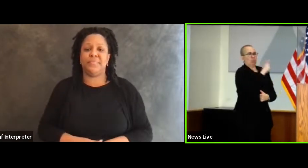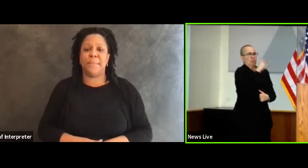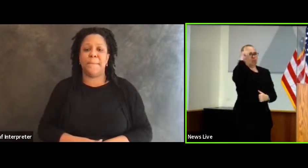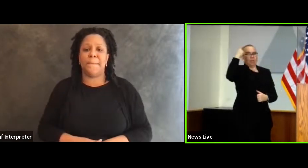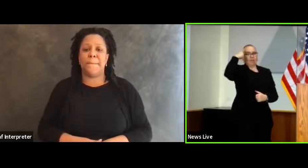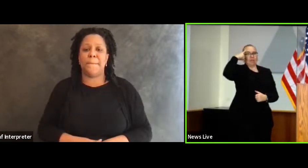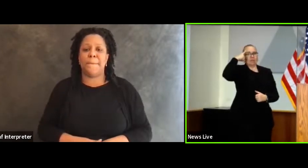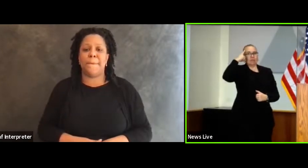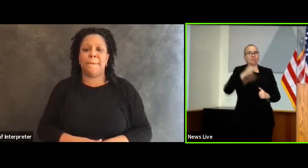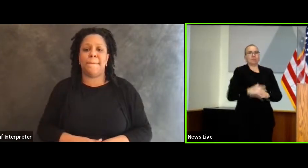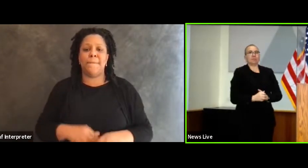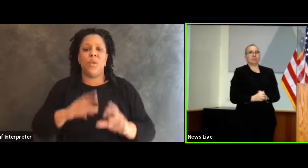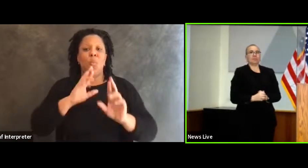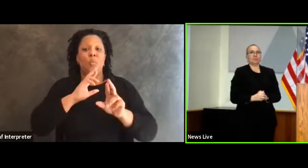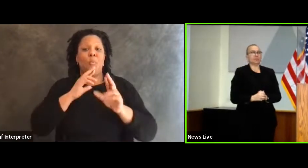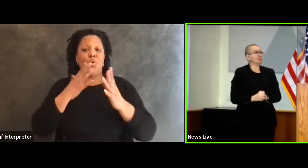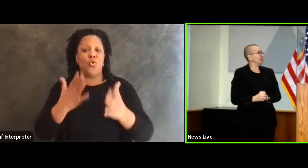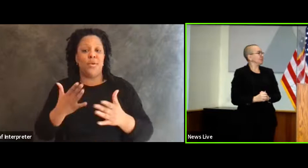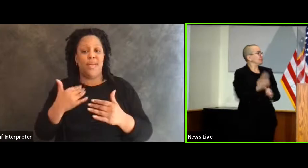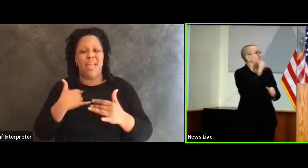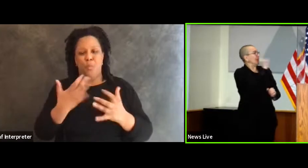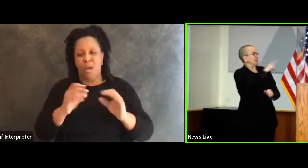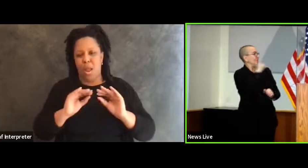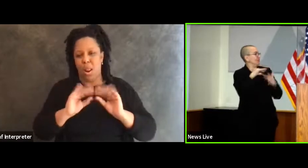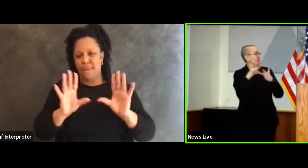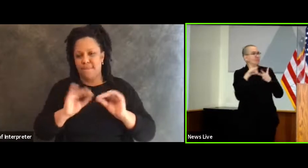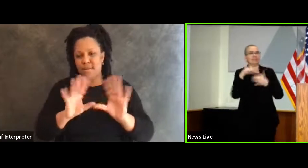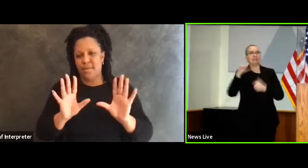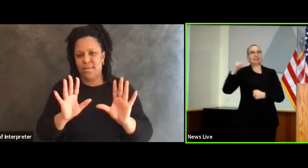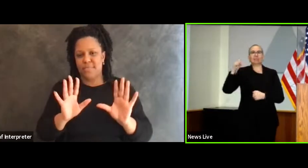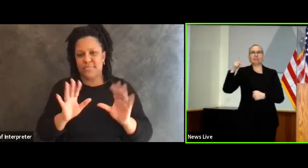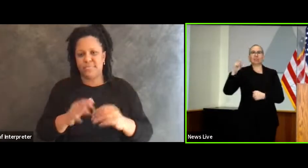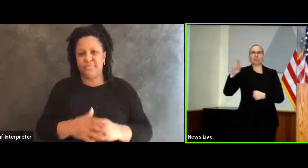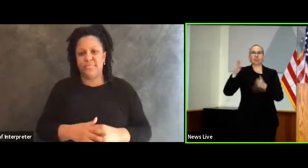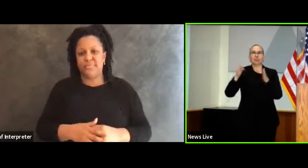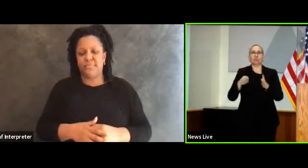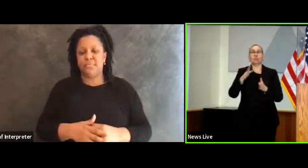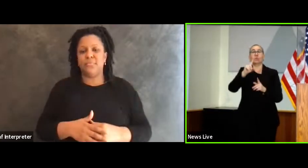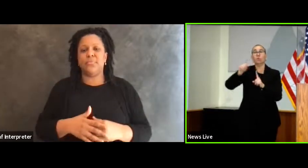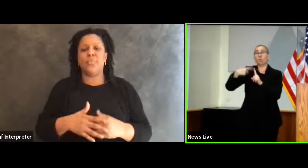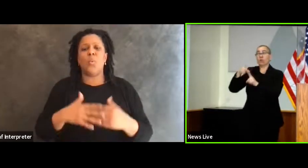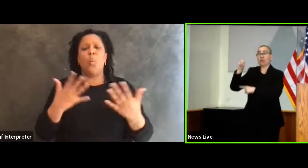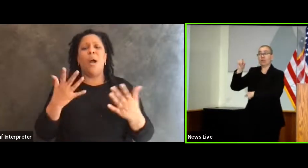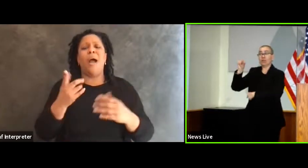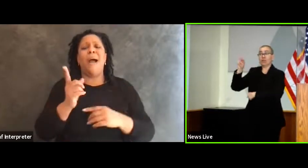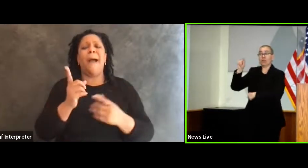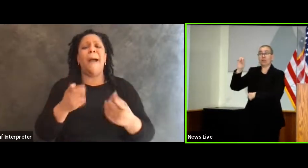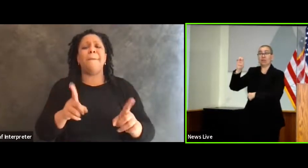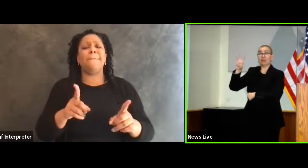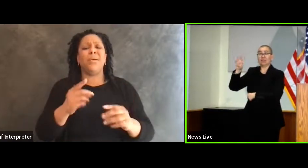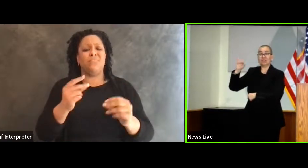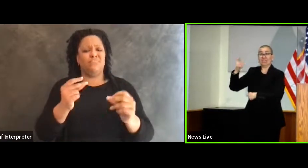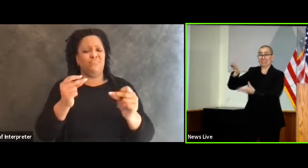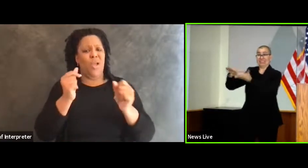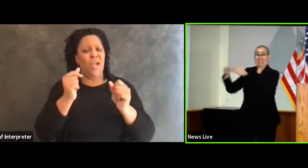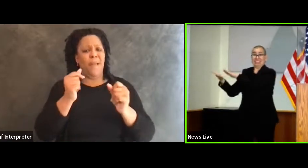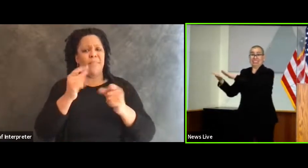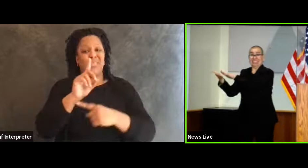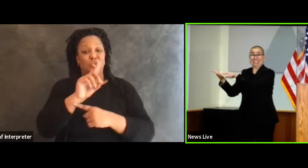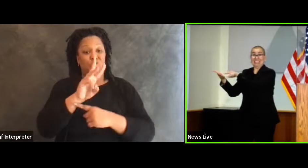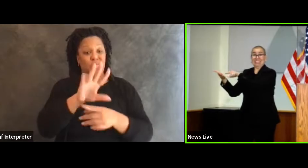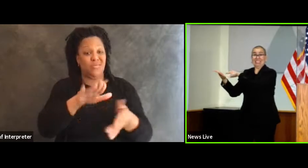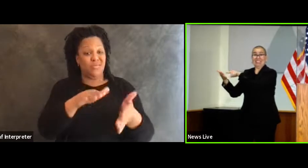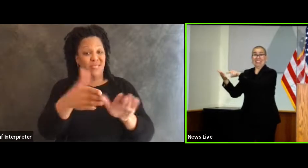clarify, since the immediate aftermath of Daunte Wright's death, when Governor Walz and Speaker Hortman and the majority